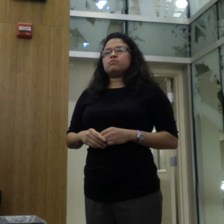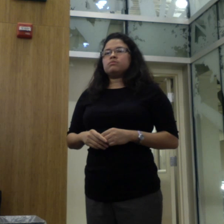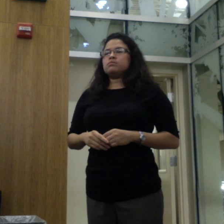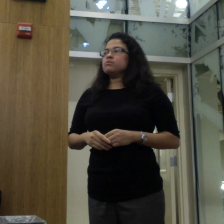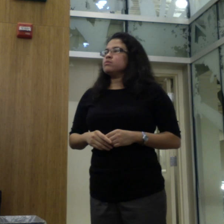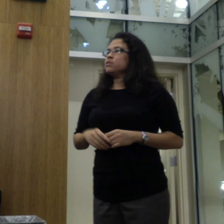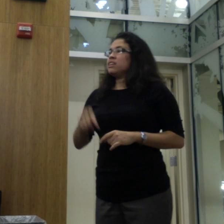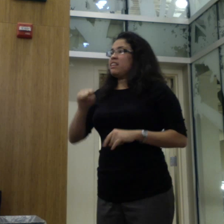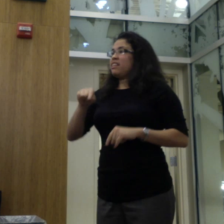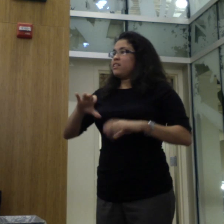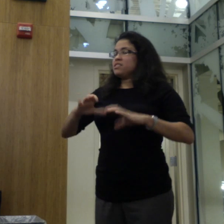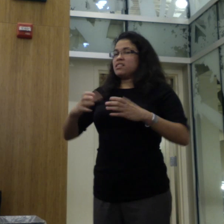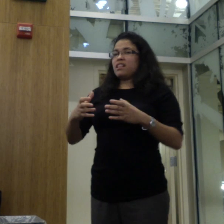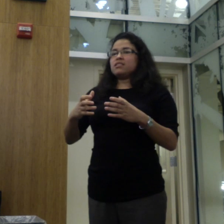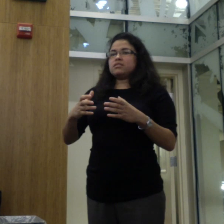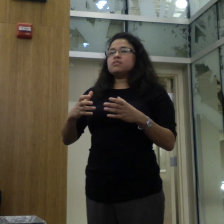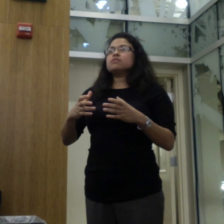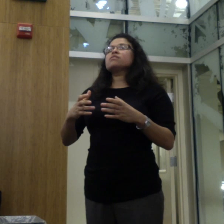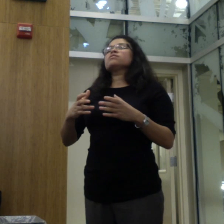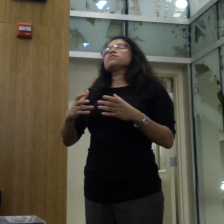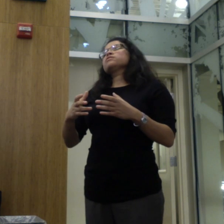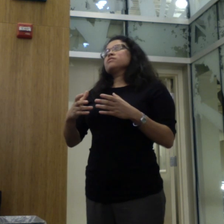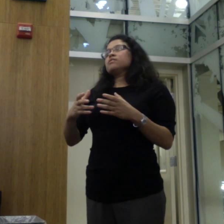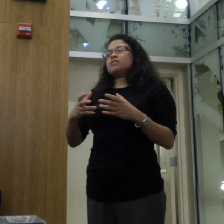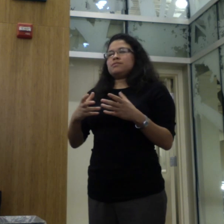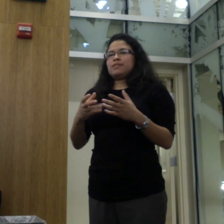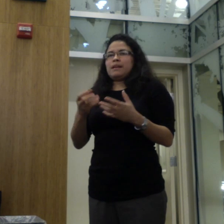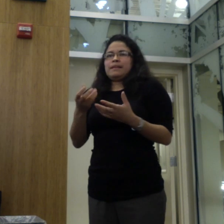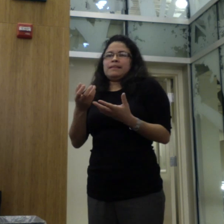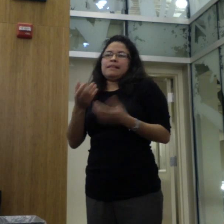this class is like the what if,